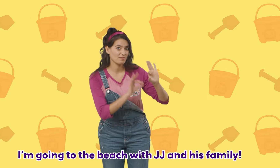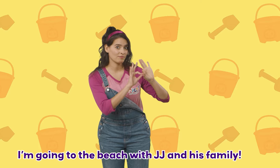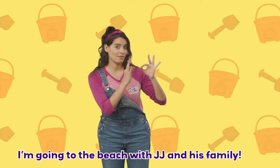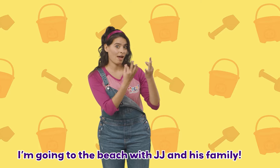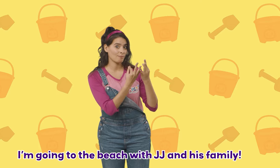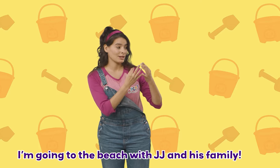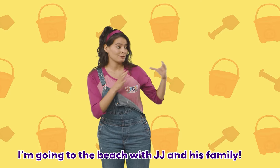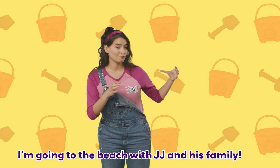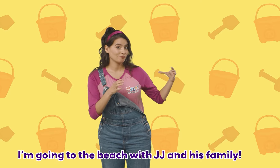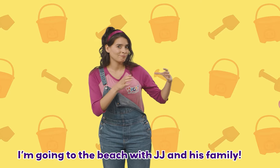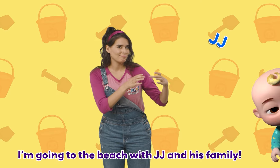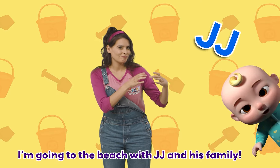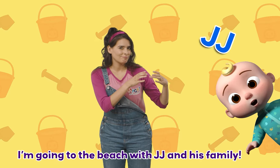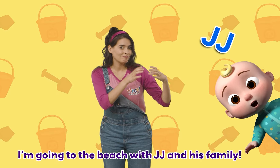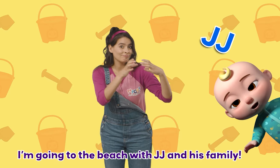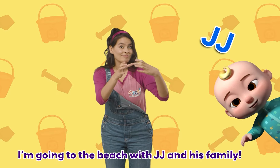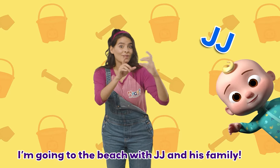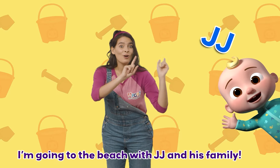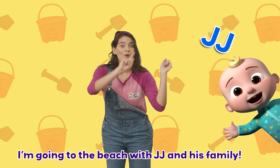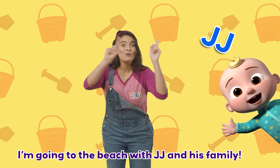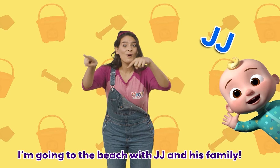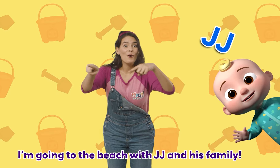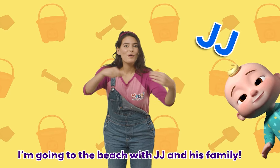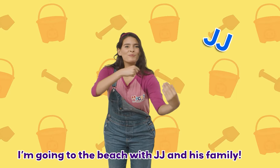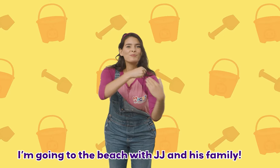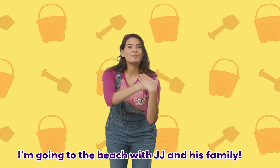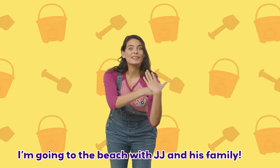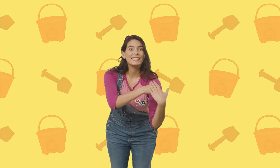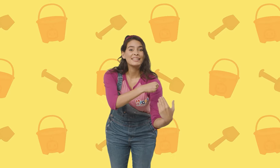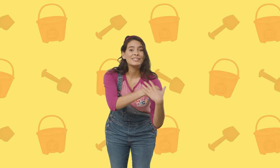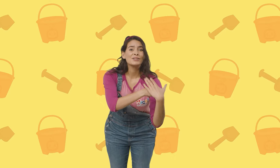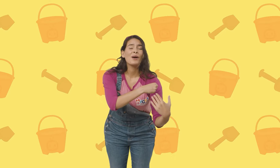I'm going to the beach with JJ and his family.